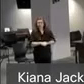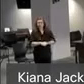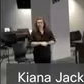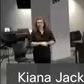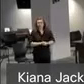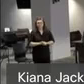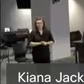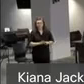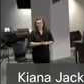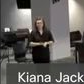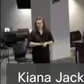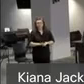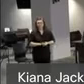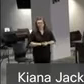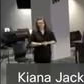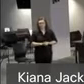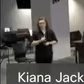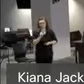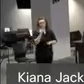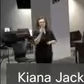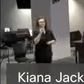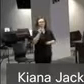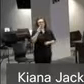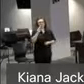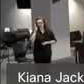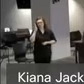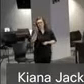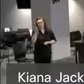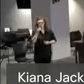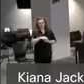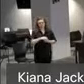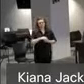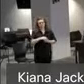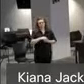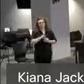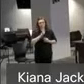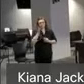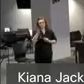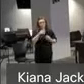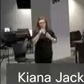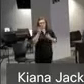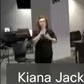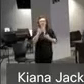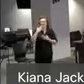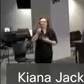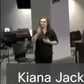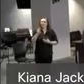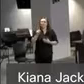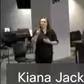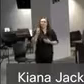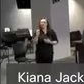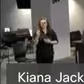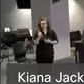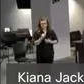Ken Davis, I'll make a motion. Thank you. Dr. Davis has made the motion for approval.